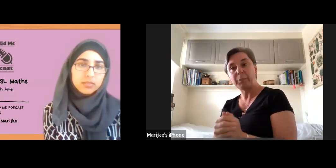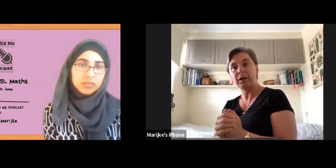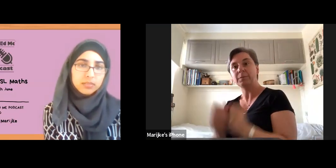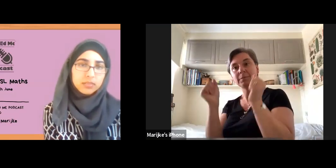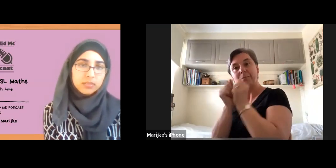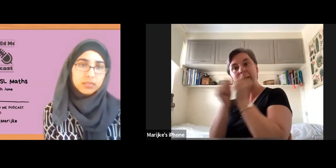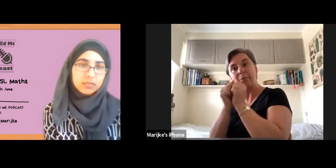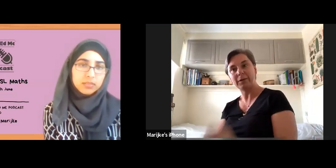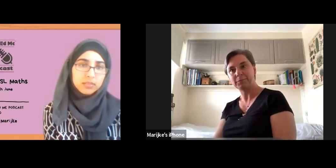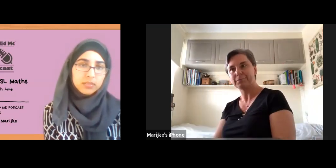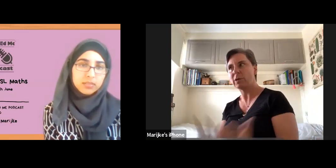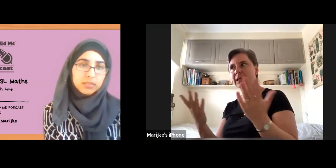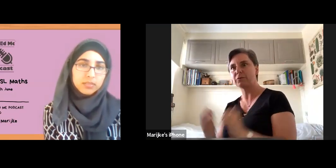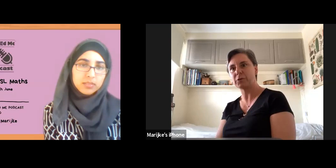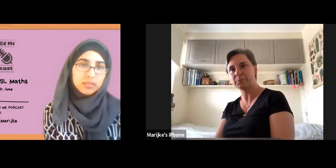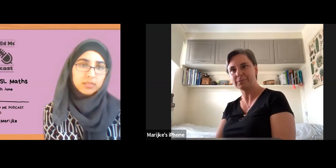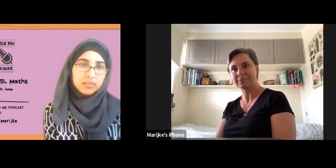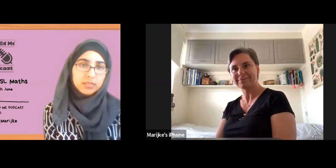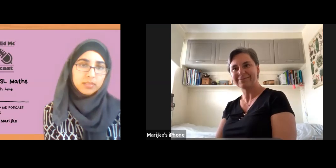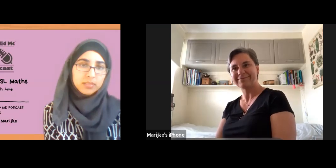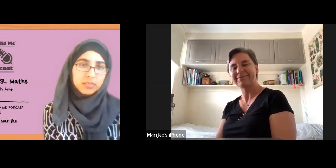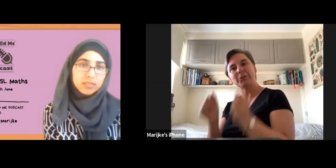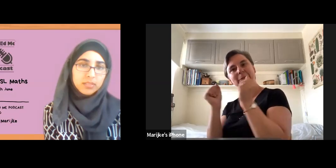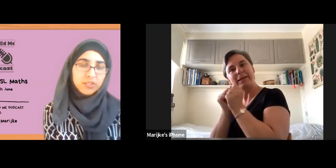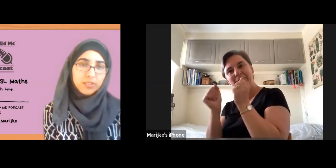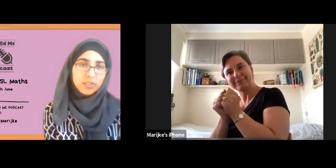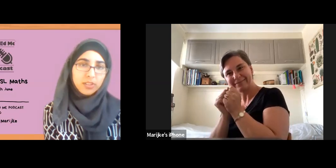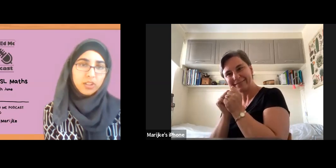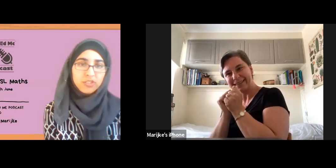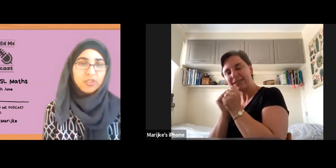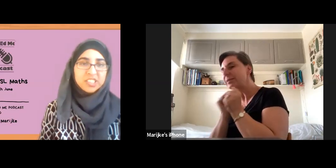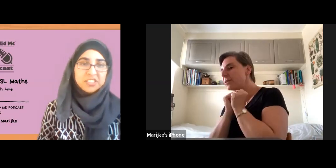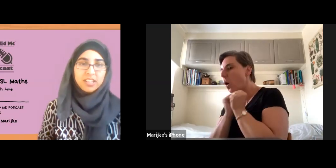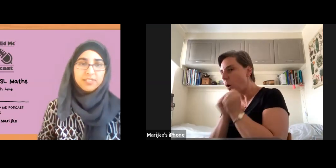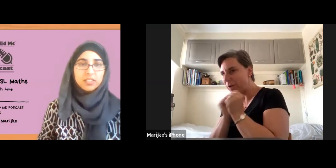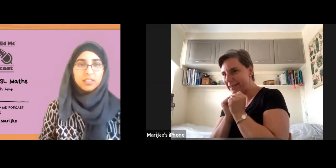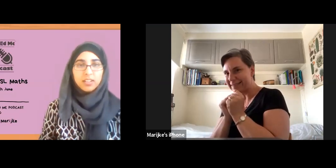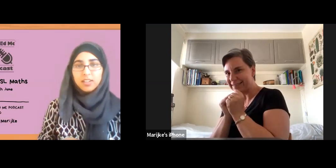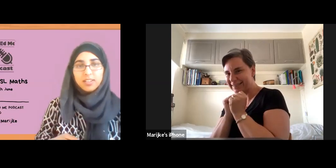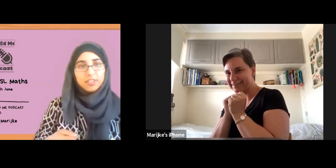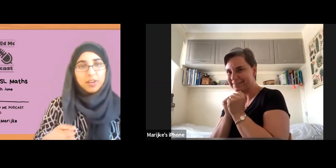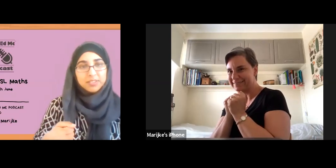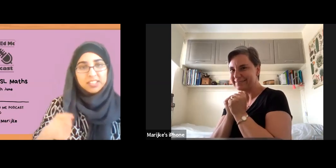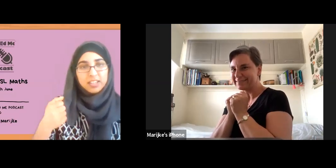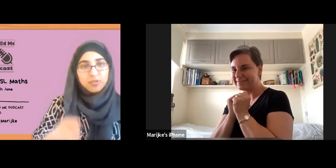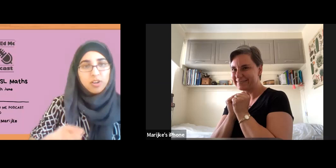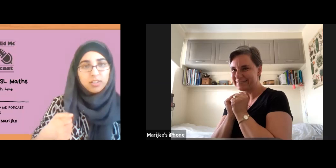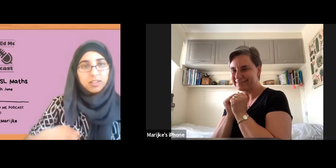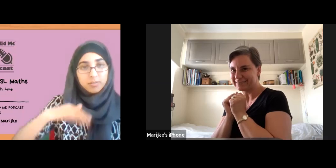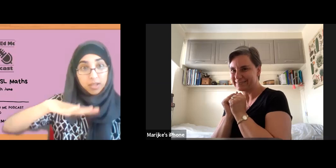paper. Where's that come from? Do you know what I mean? So it's not always. So I was thinking rock,